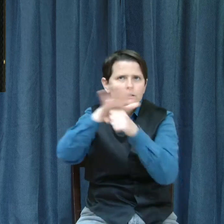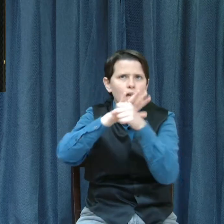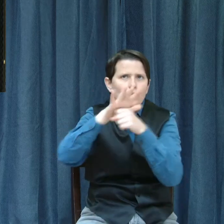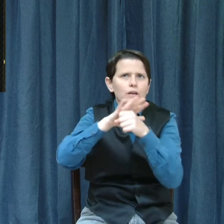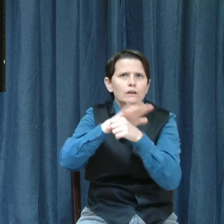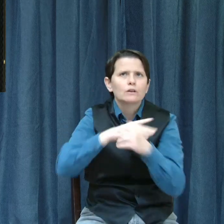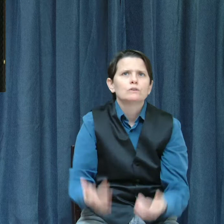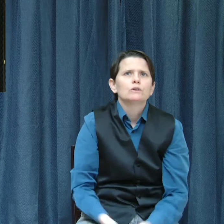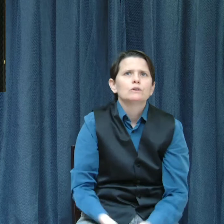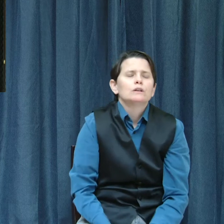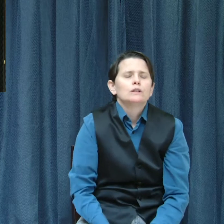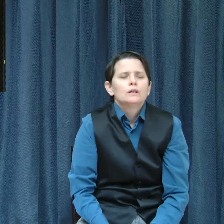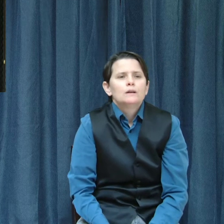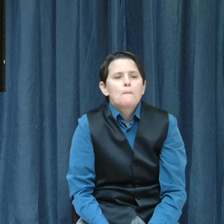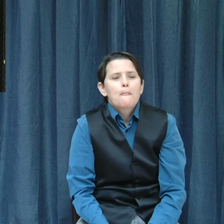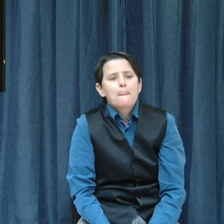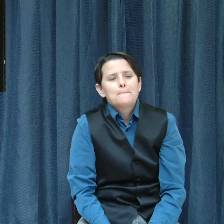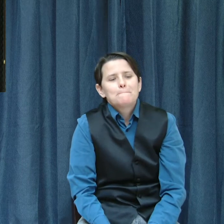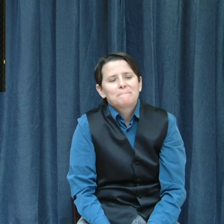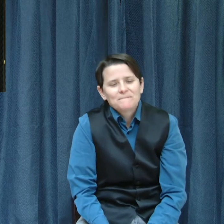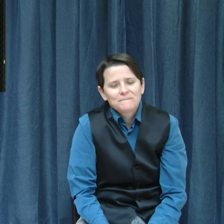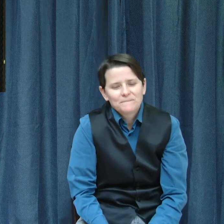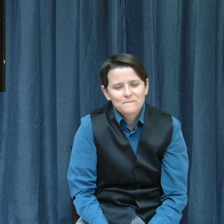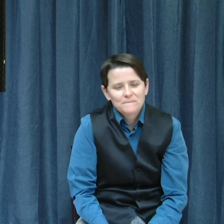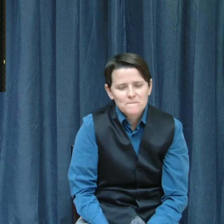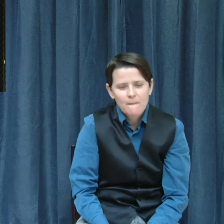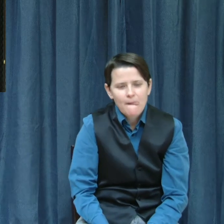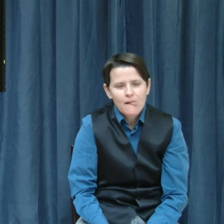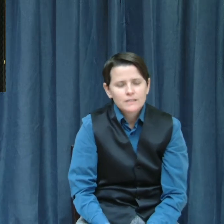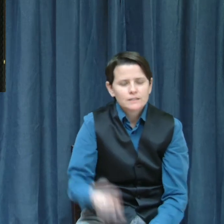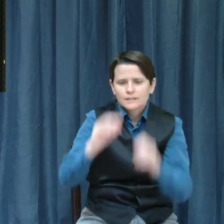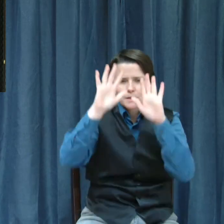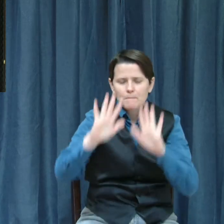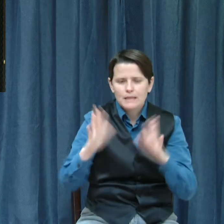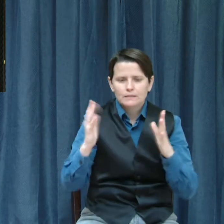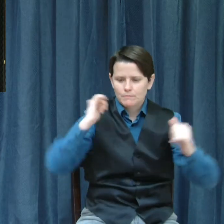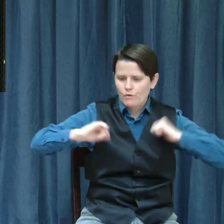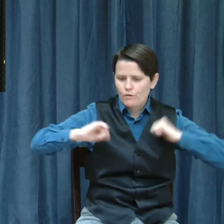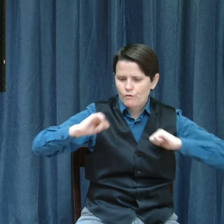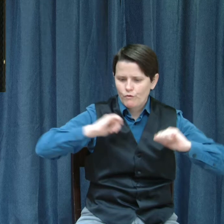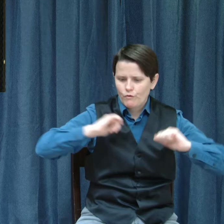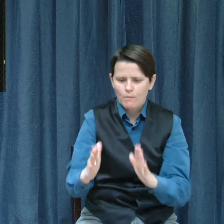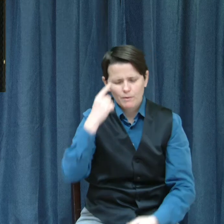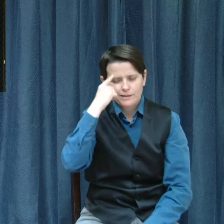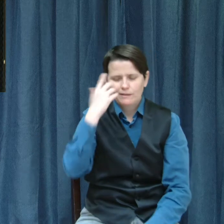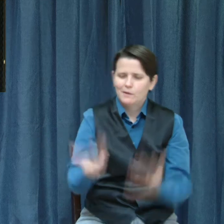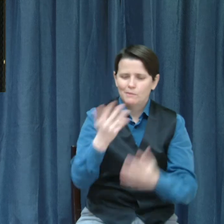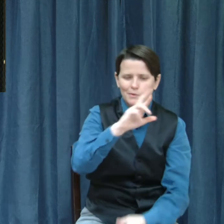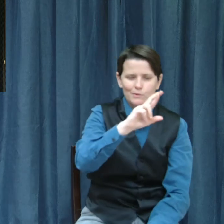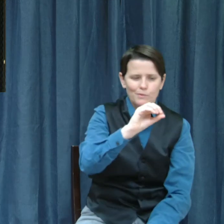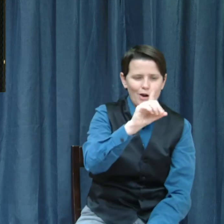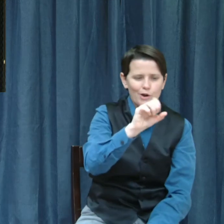not that far from Dallas, but maybe it's a long ways. Anyway, she is amazing, amazing, amazing, amazing, amazing,